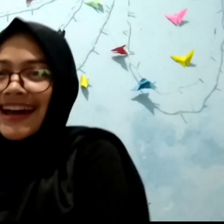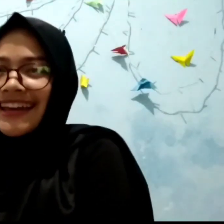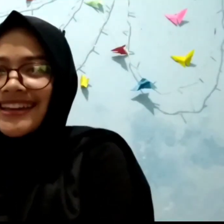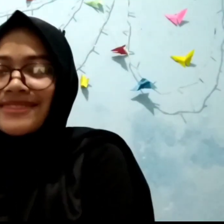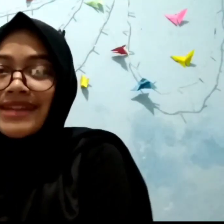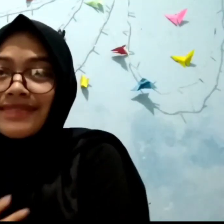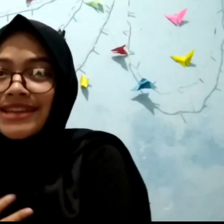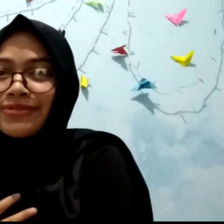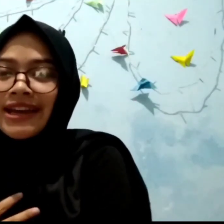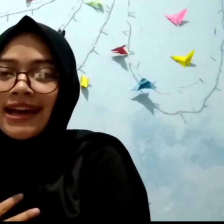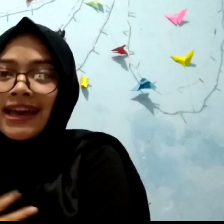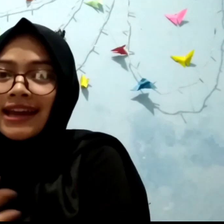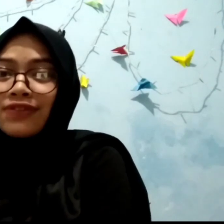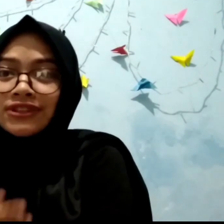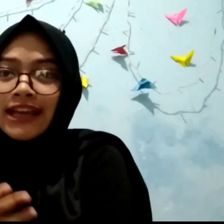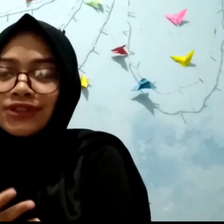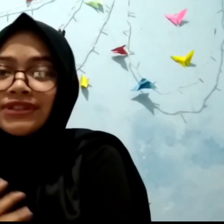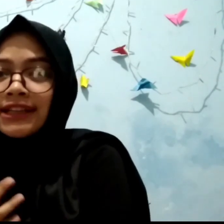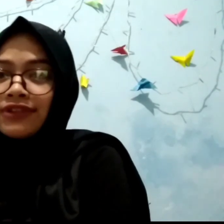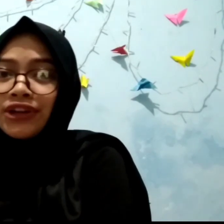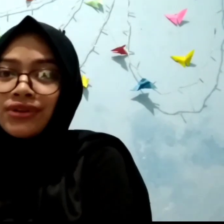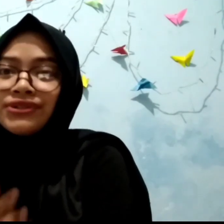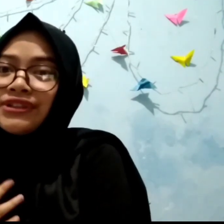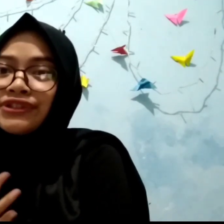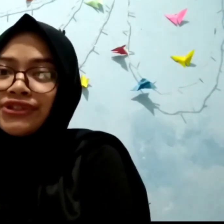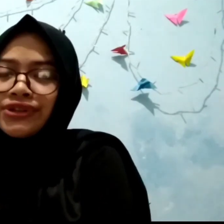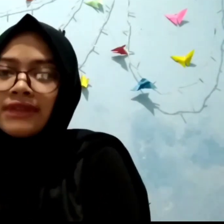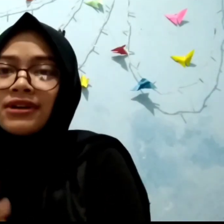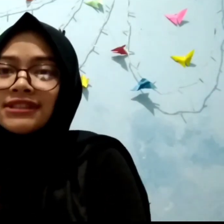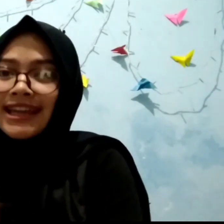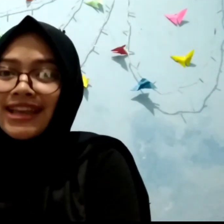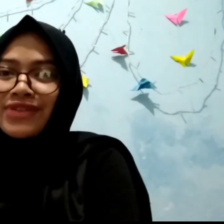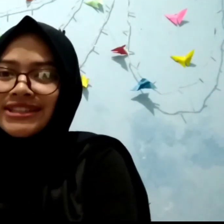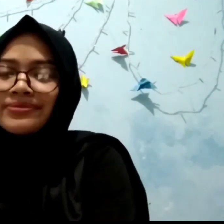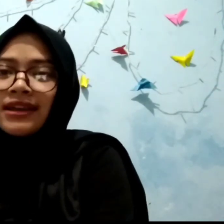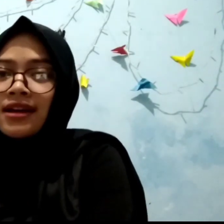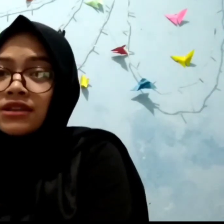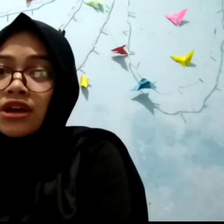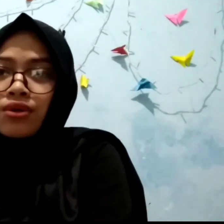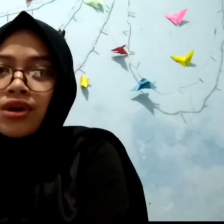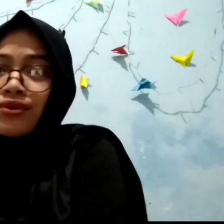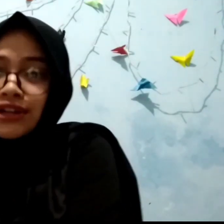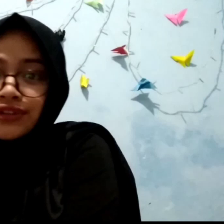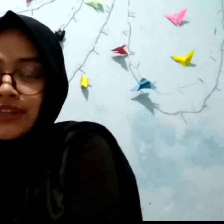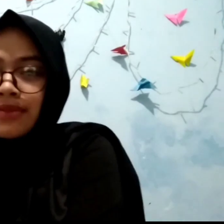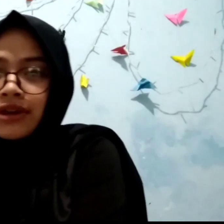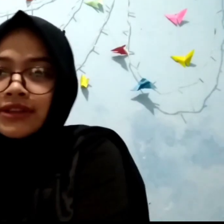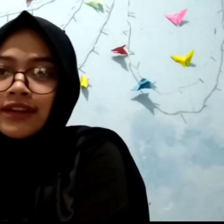Hi, my name is Harumingga, and I would like to deliver you to introduce you about sign language. So, what do you think about hearing